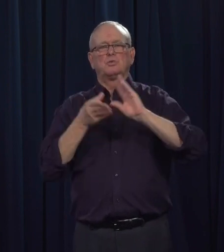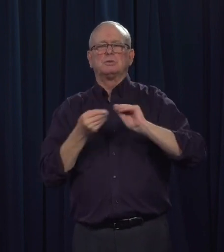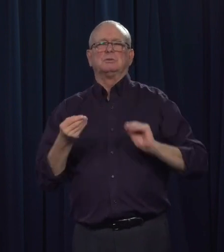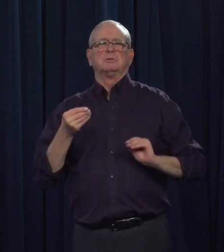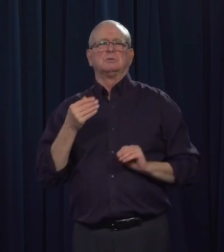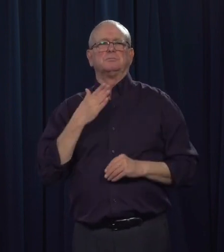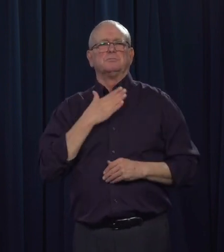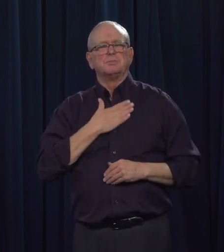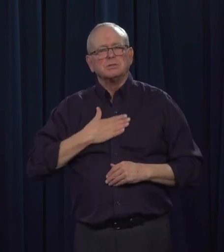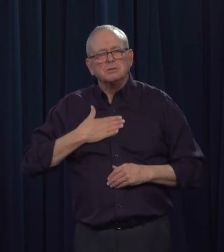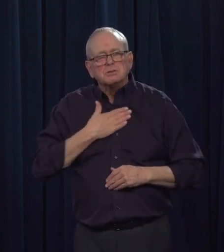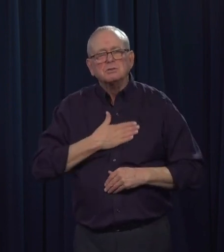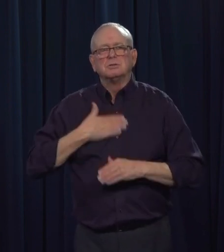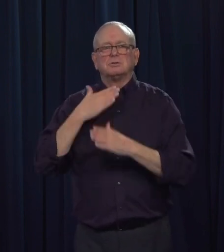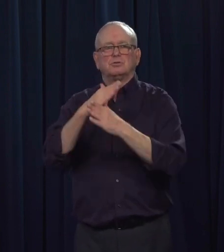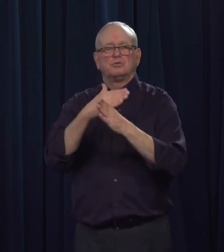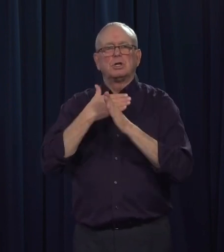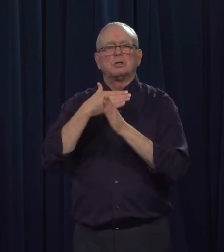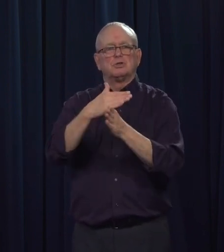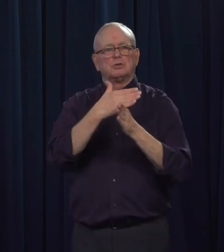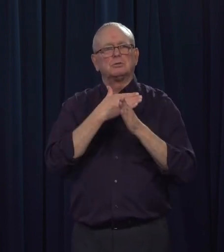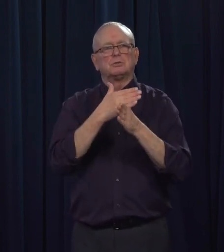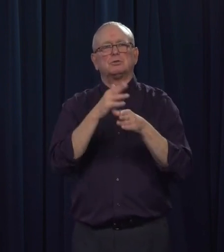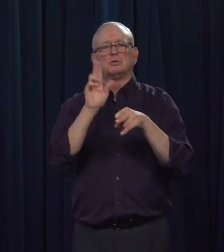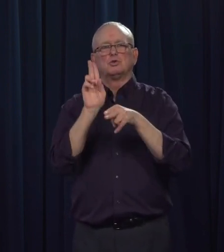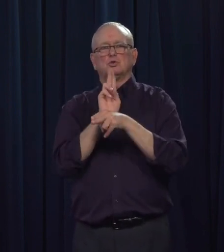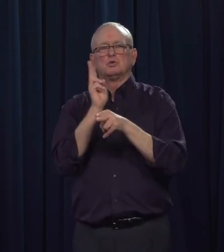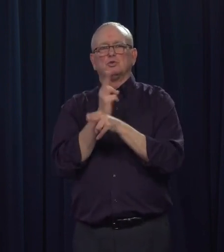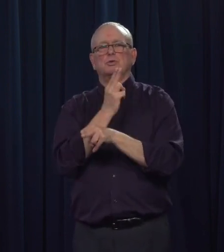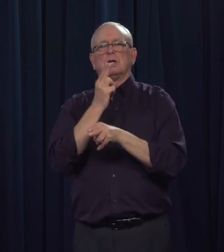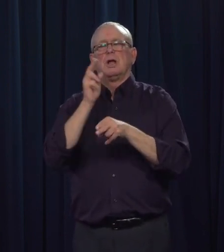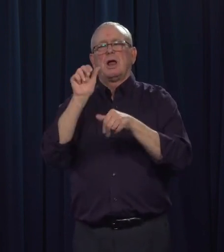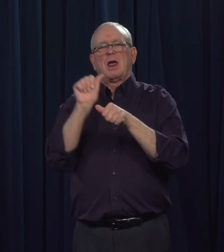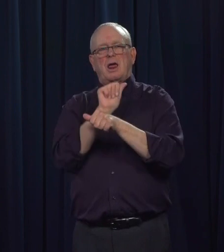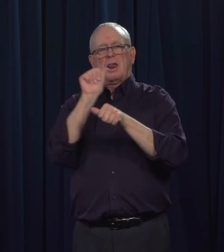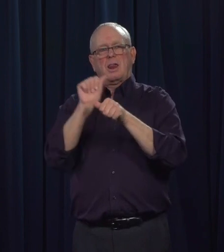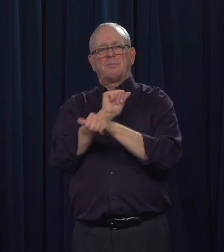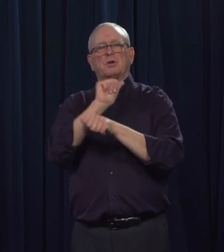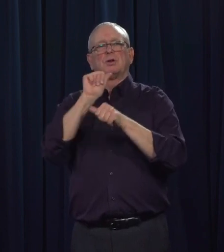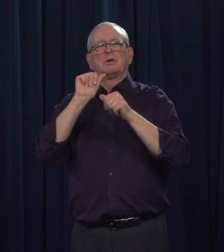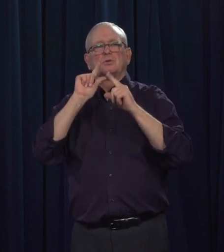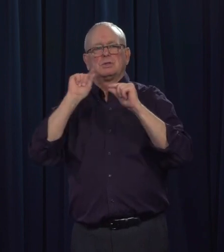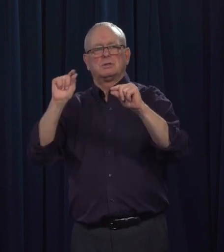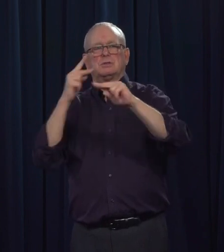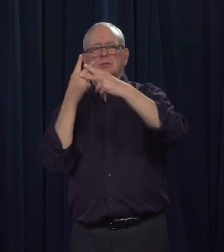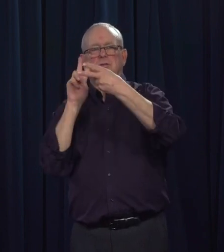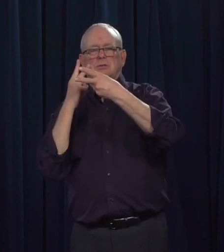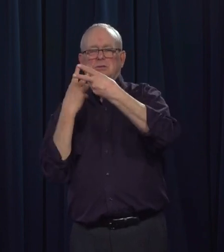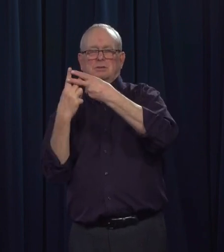other and yourselves. Thank you. I know that was very long. I'll now take questions.